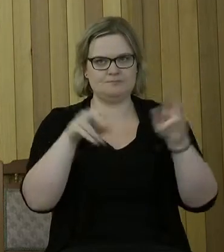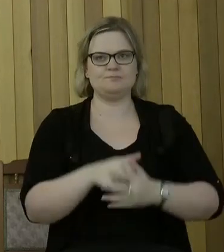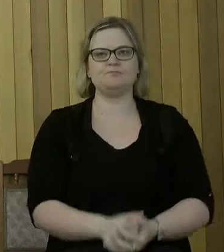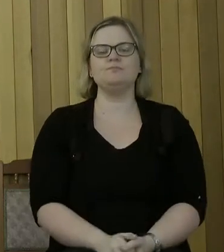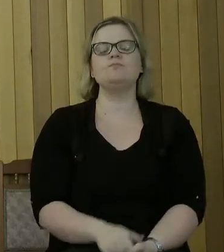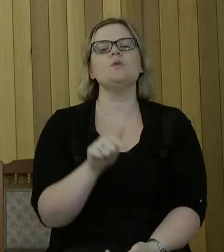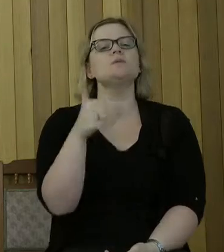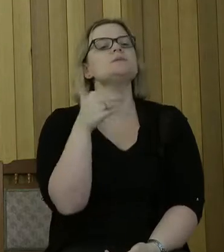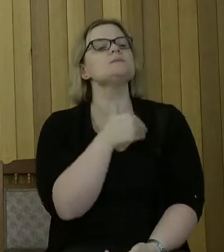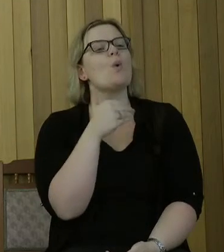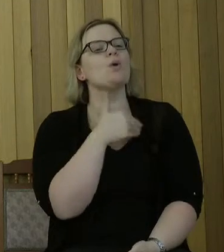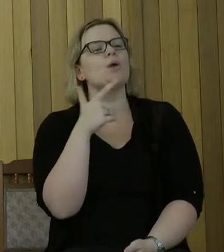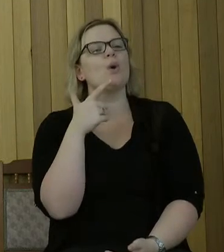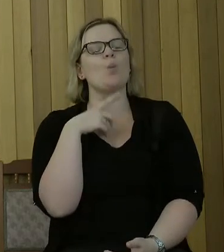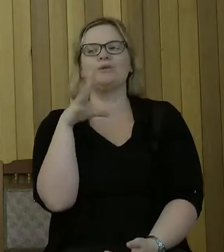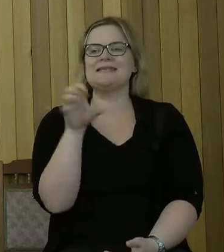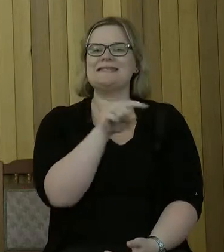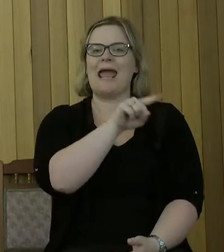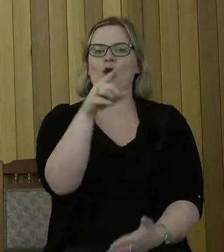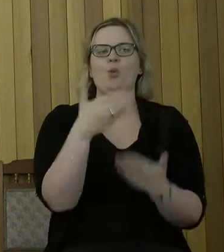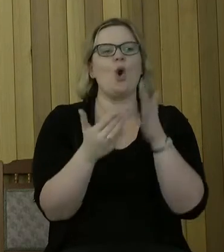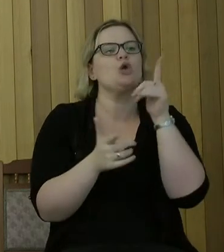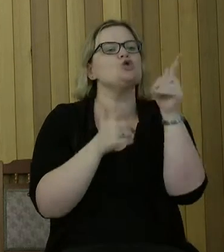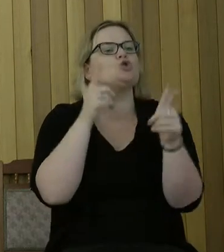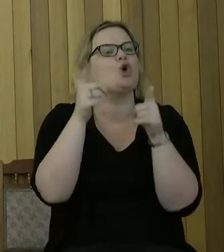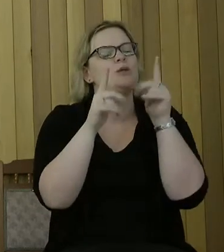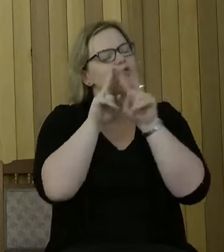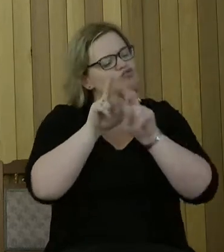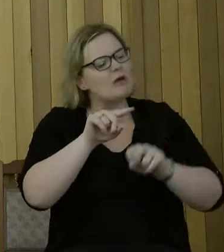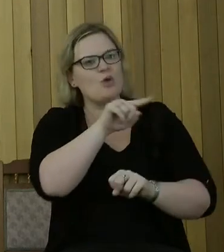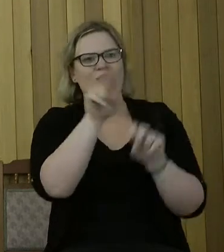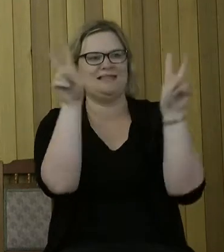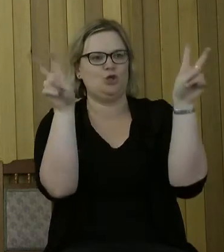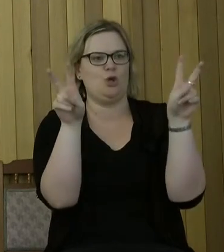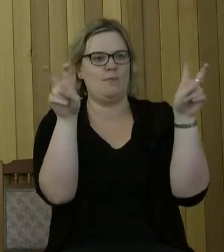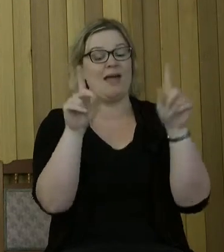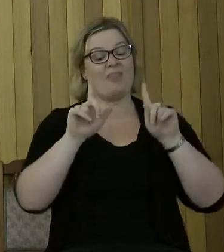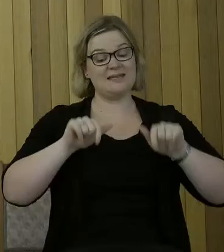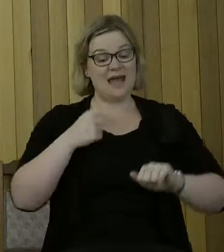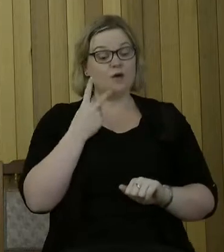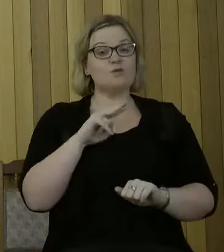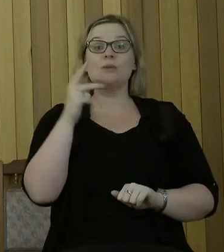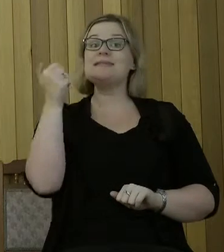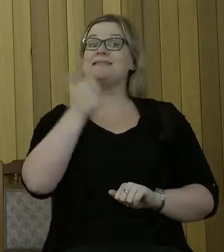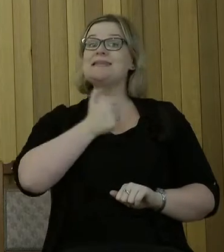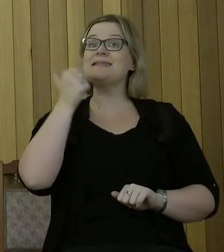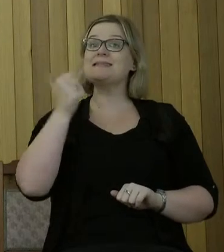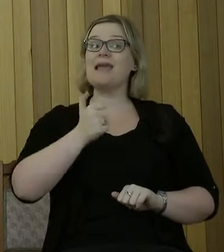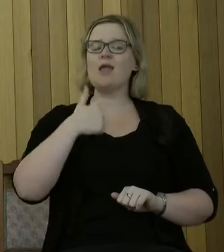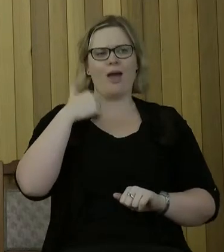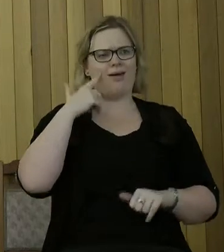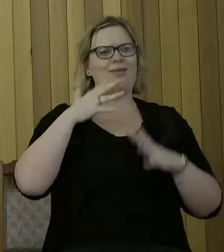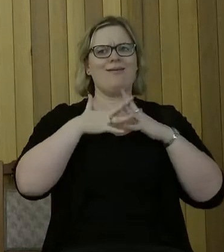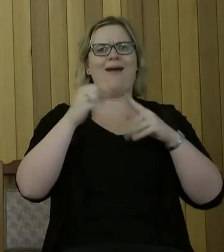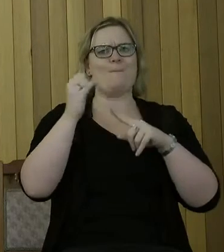This morning I want to take you on a journey as we explore this topic. At the start of 2016, I think this is an